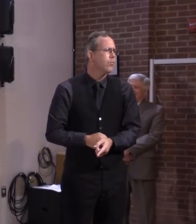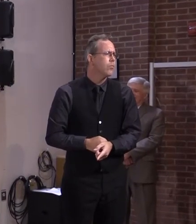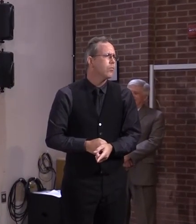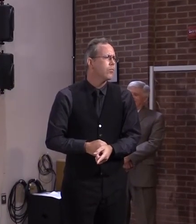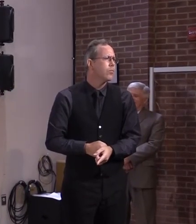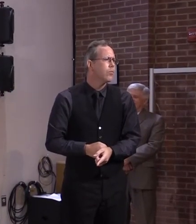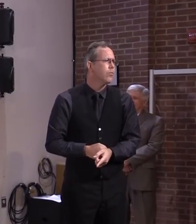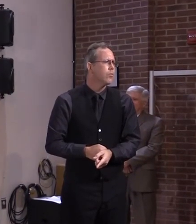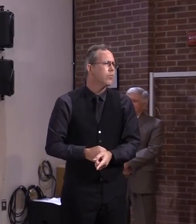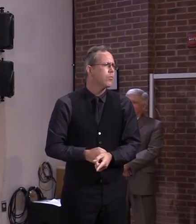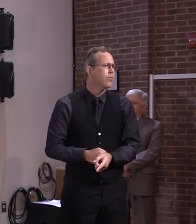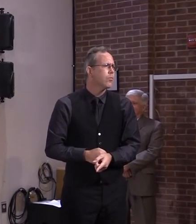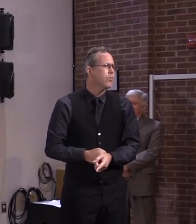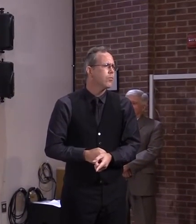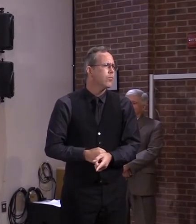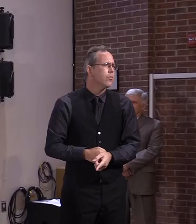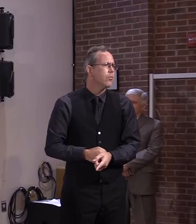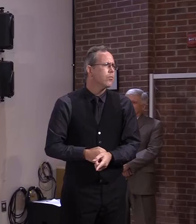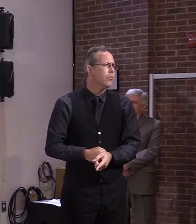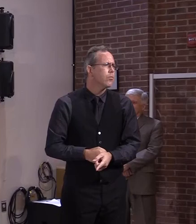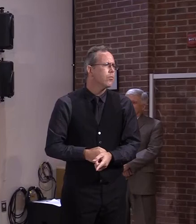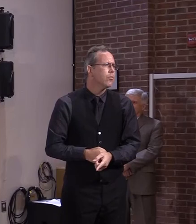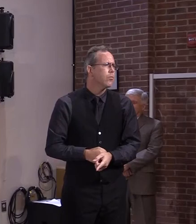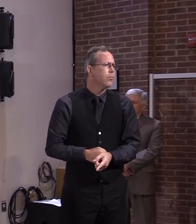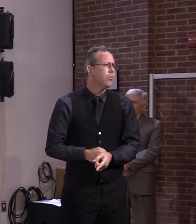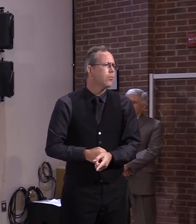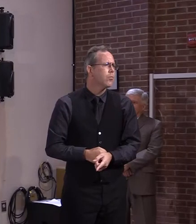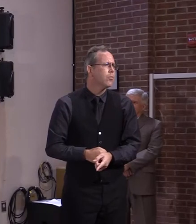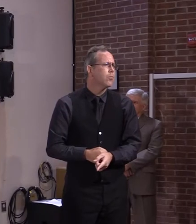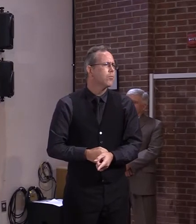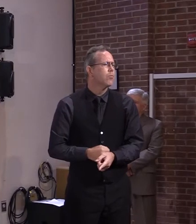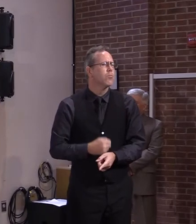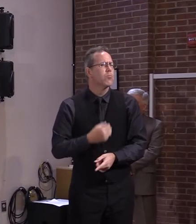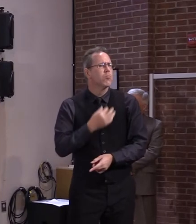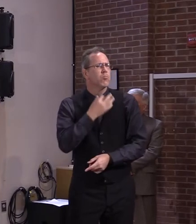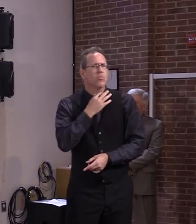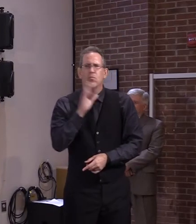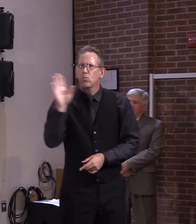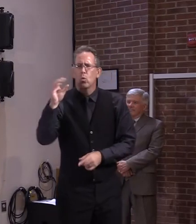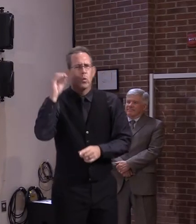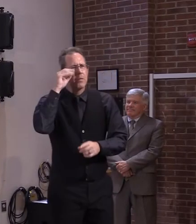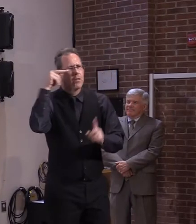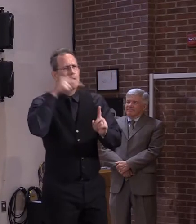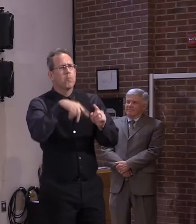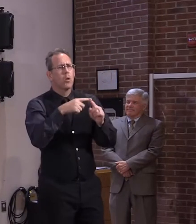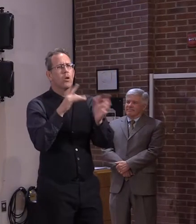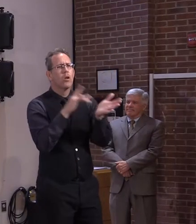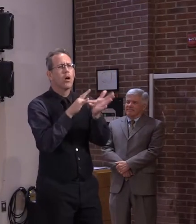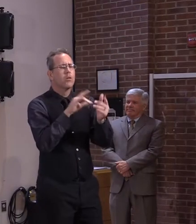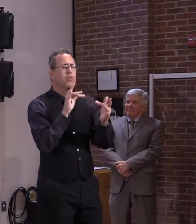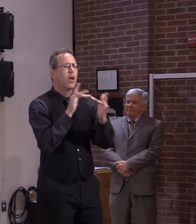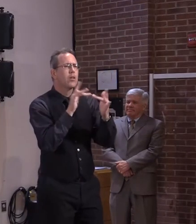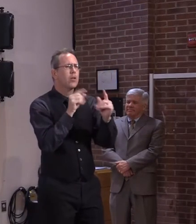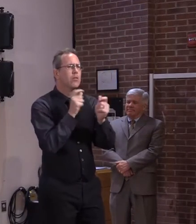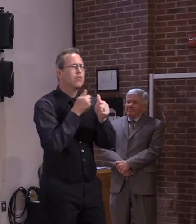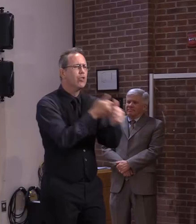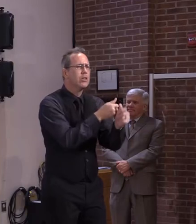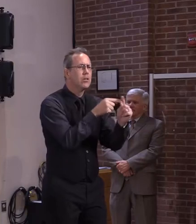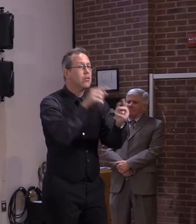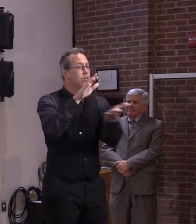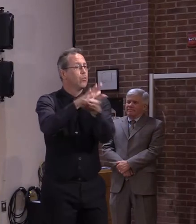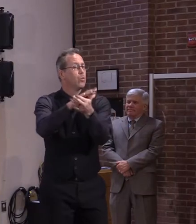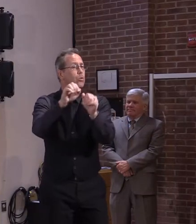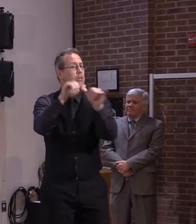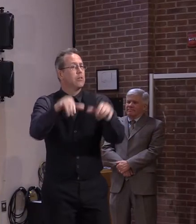that is rendered in a necessity by the circumstances we find ourselves in? No, I actually feel fine about